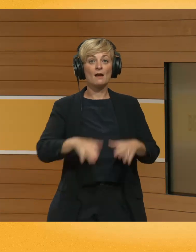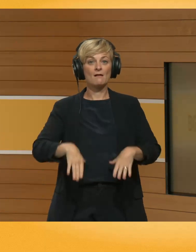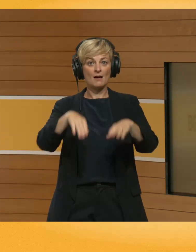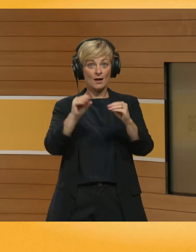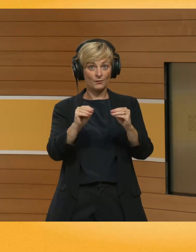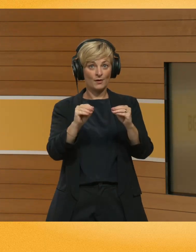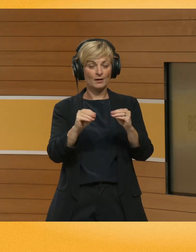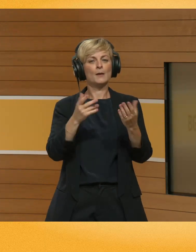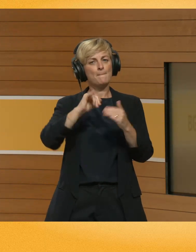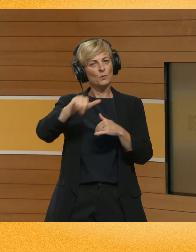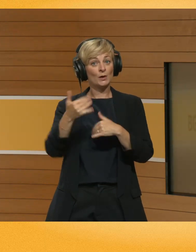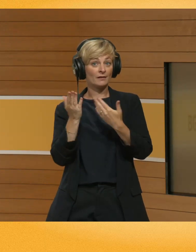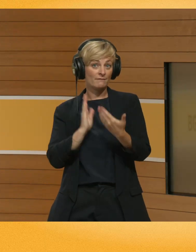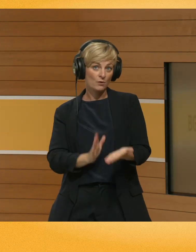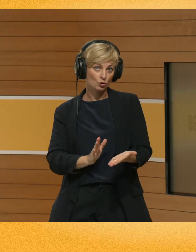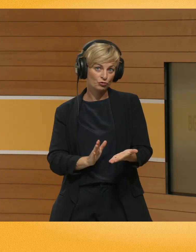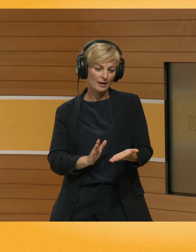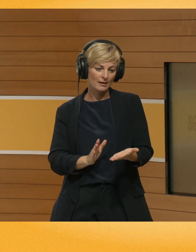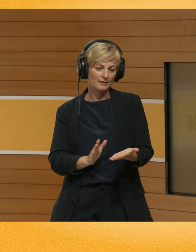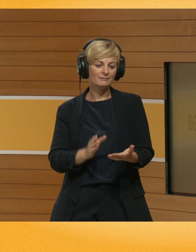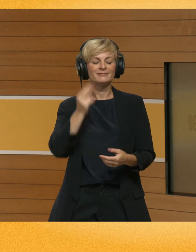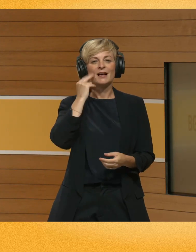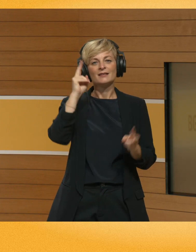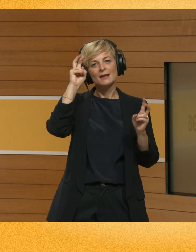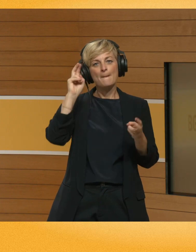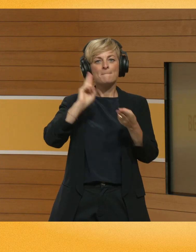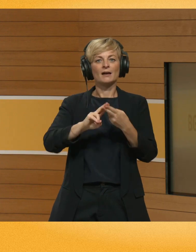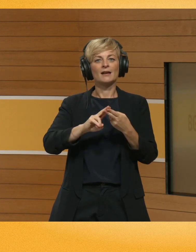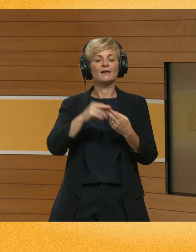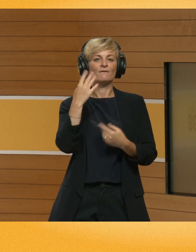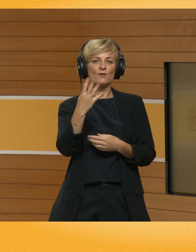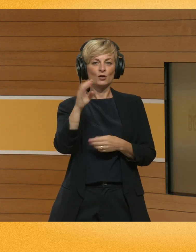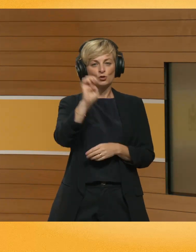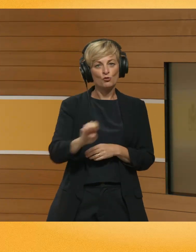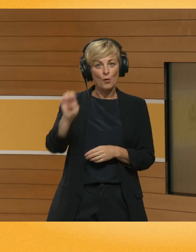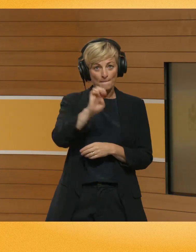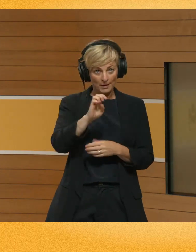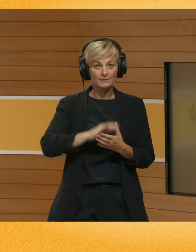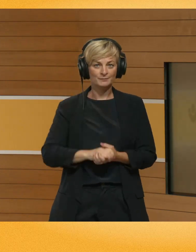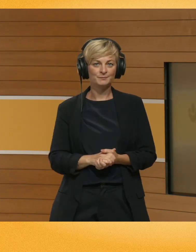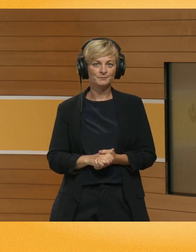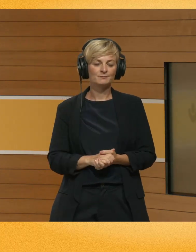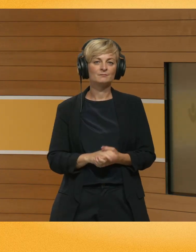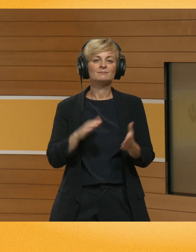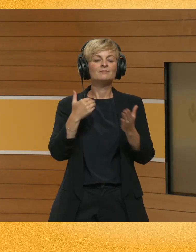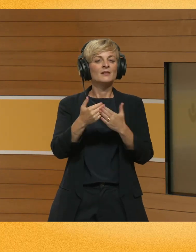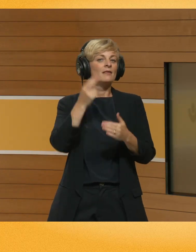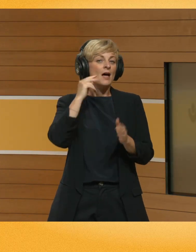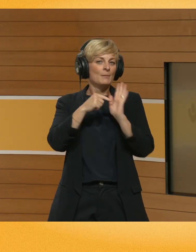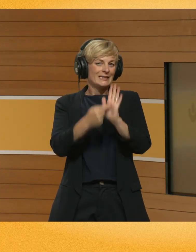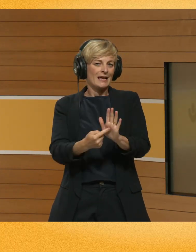for Europe, as the name already indicates, focuses on the European context. So it takes place in 6